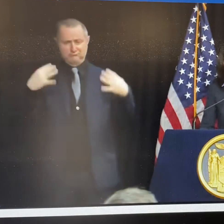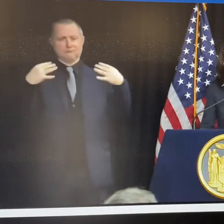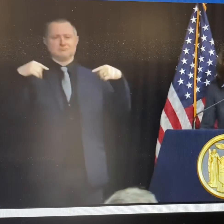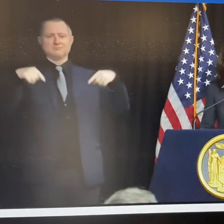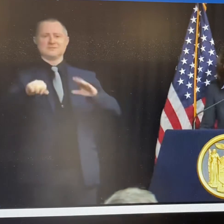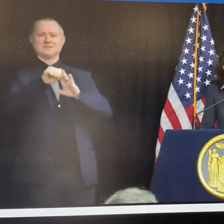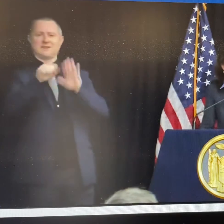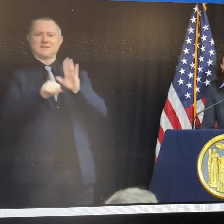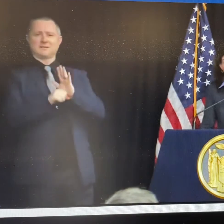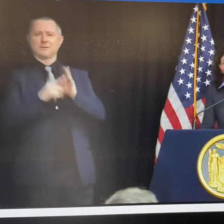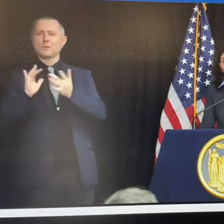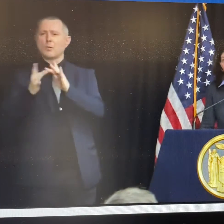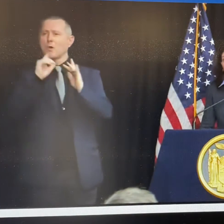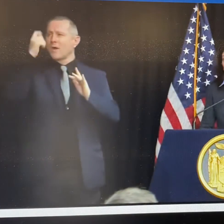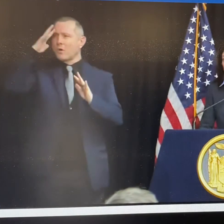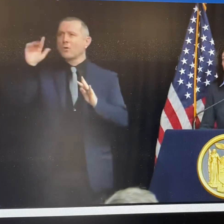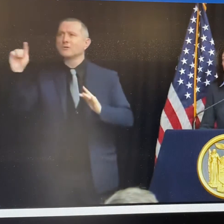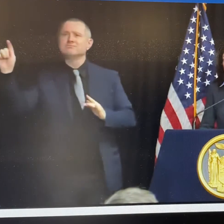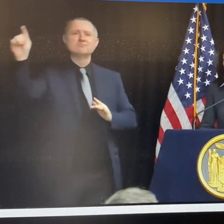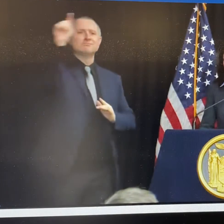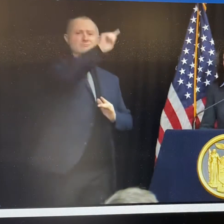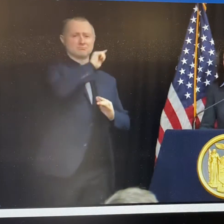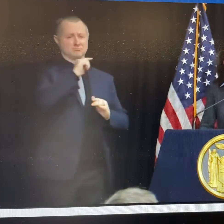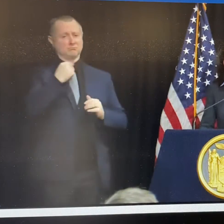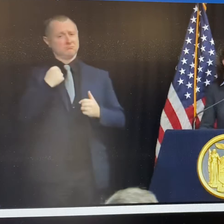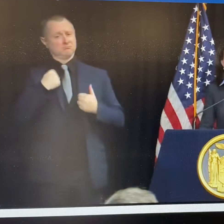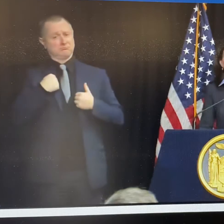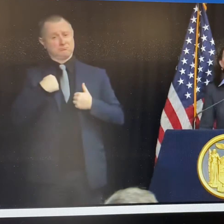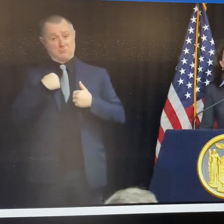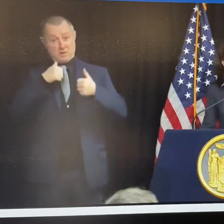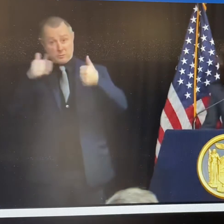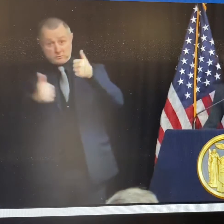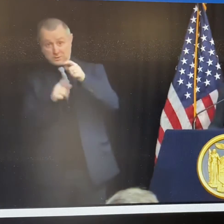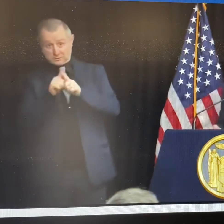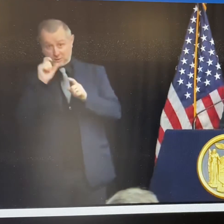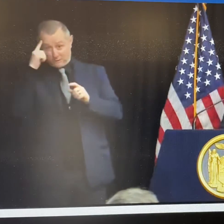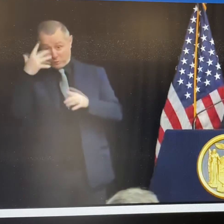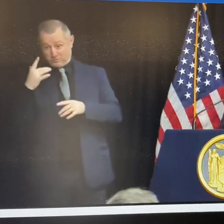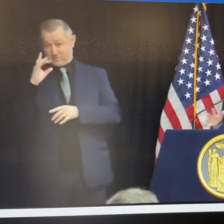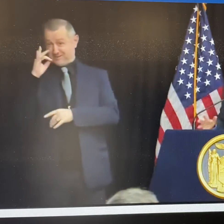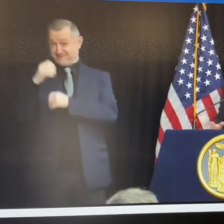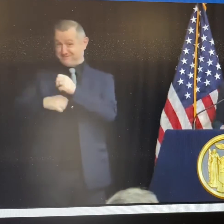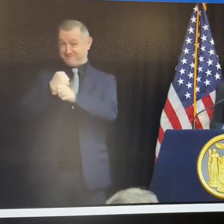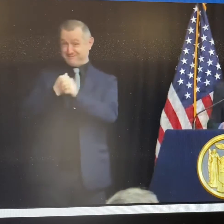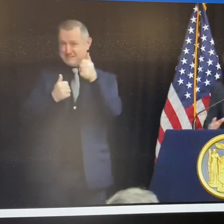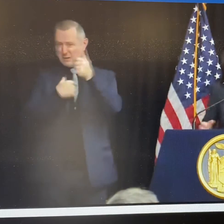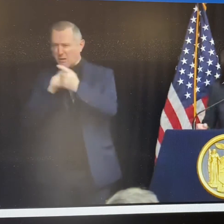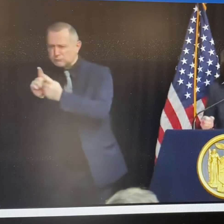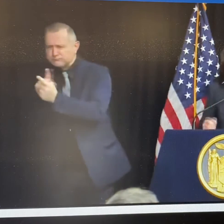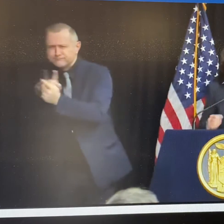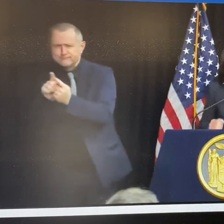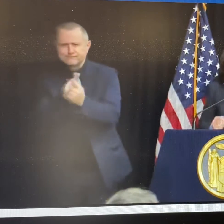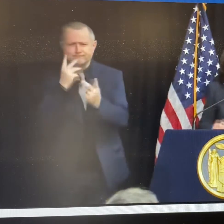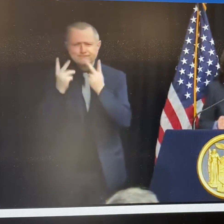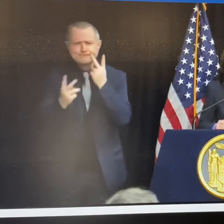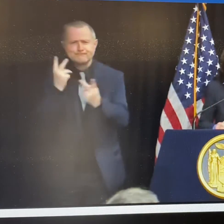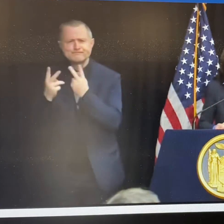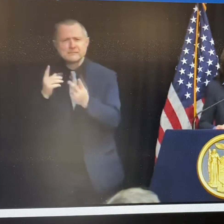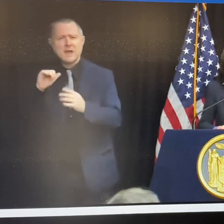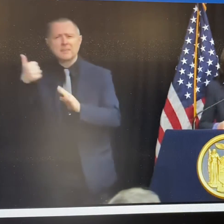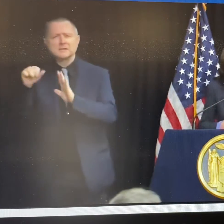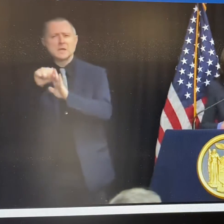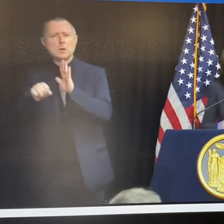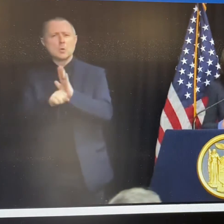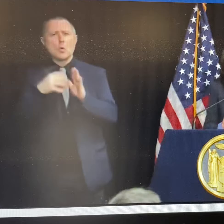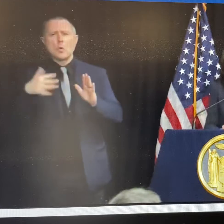I've talked to lieutenant governors in the 7 years I was lieutenant governor. And I know that there's others who are breaking territory that we've not yet